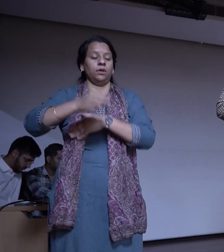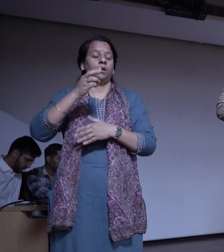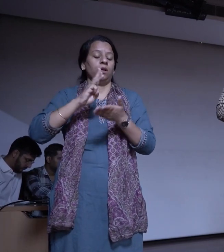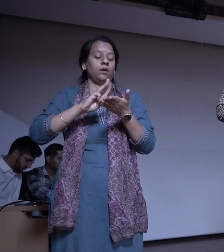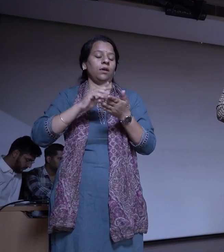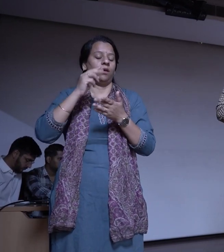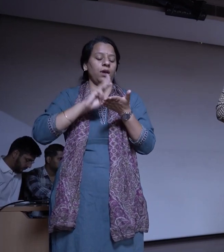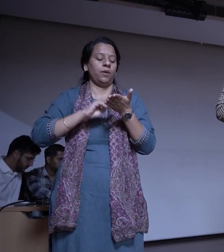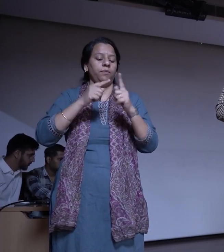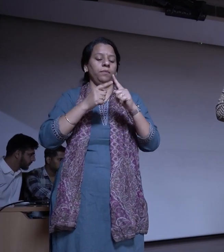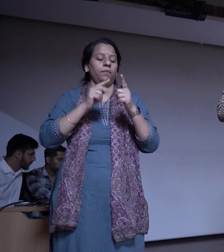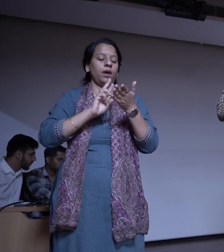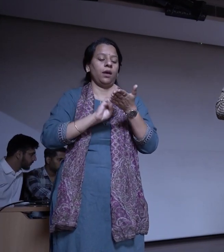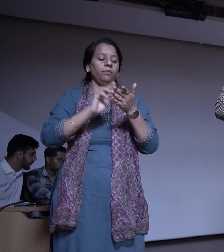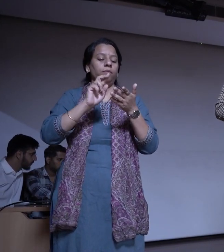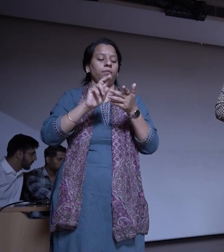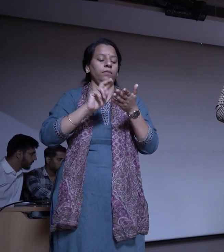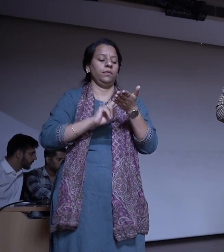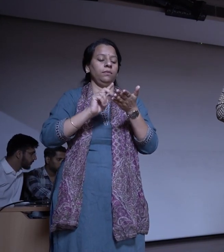disability Heth